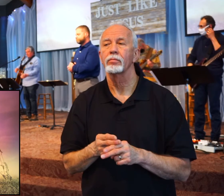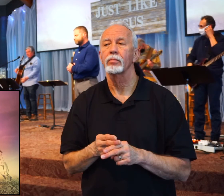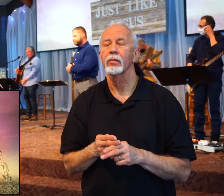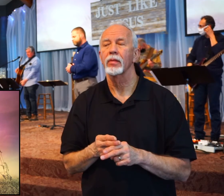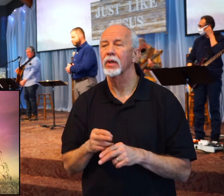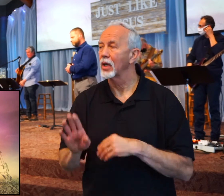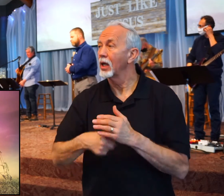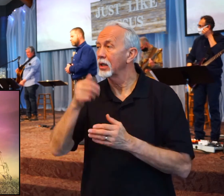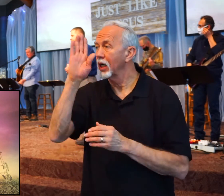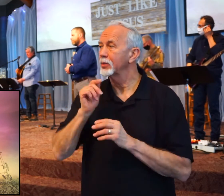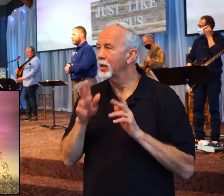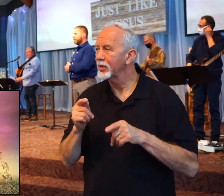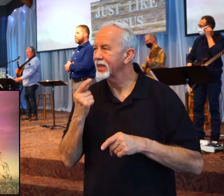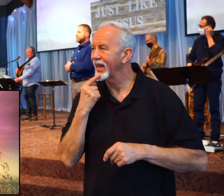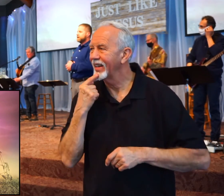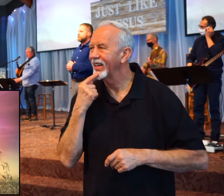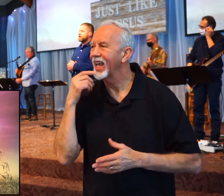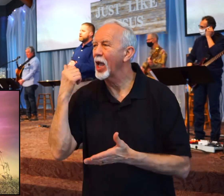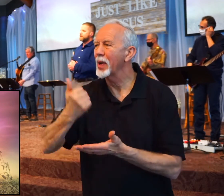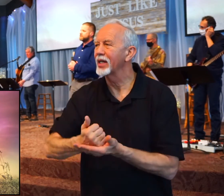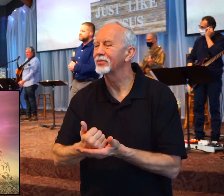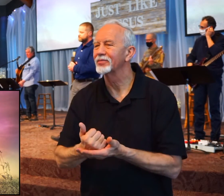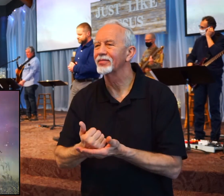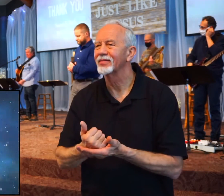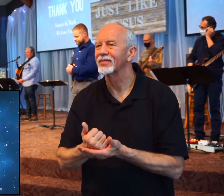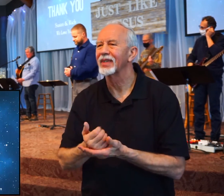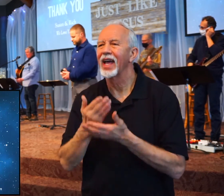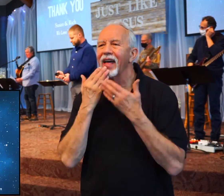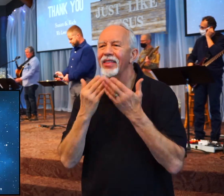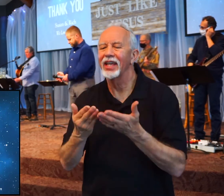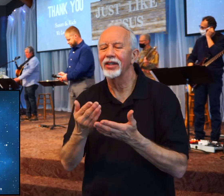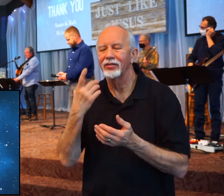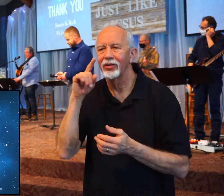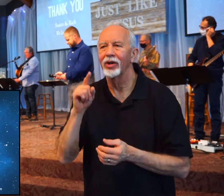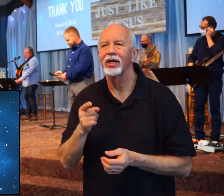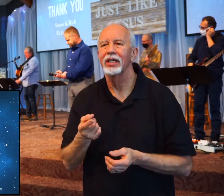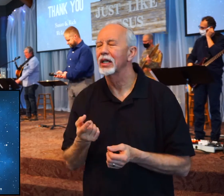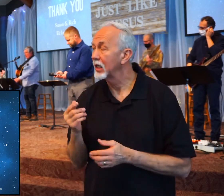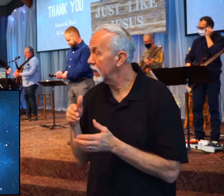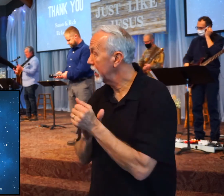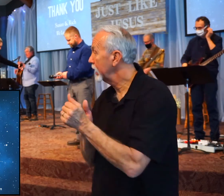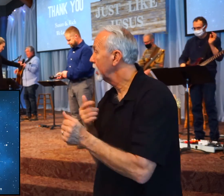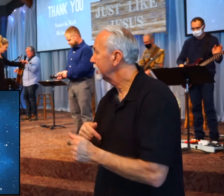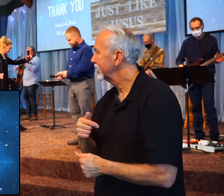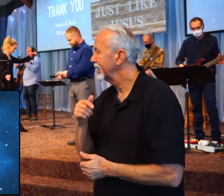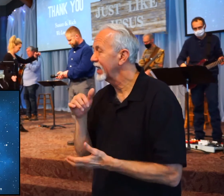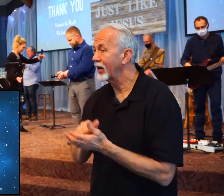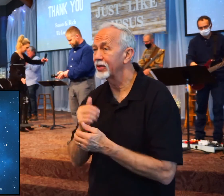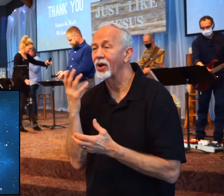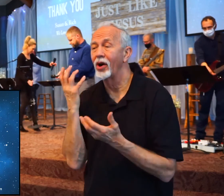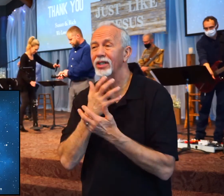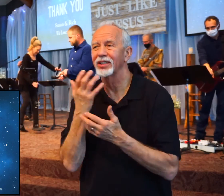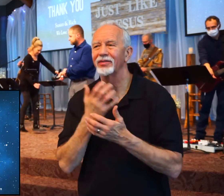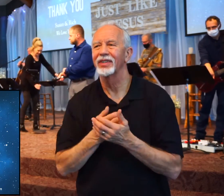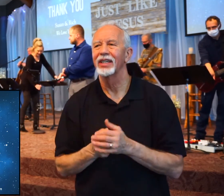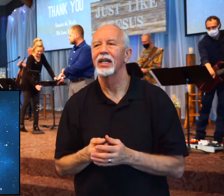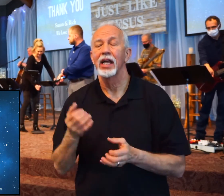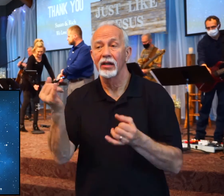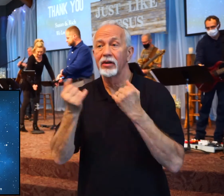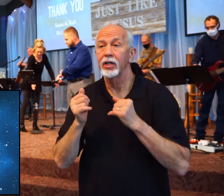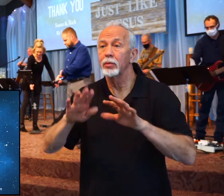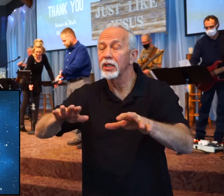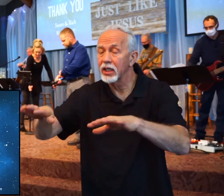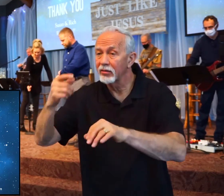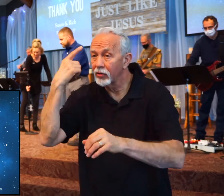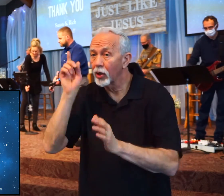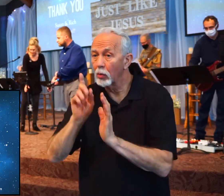name. And all of God's people said, amen. Thank you guys for leading us. That was awesome. All right, well, I want to invite you to be seated for